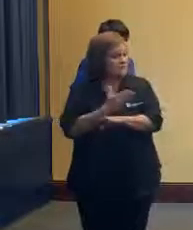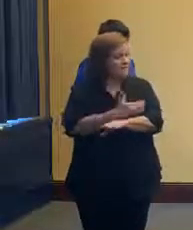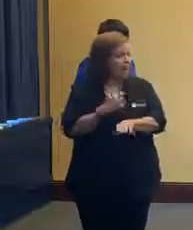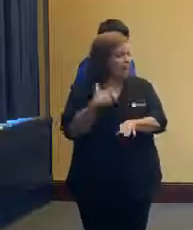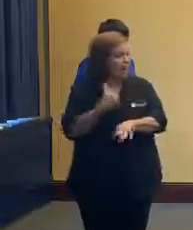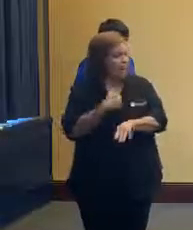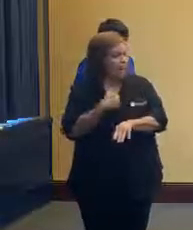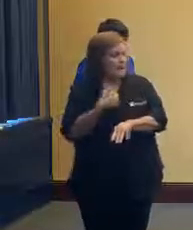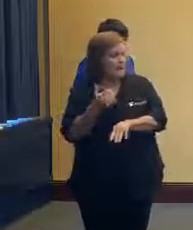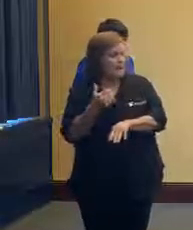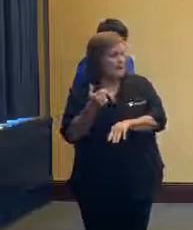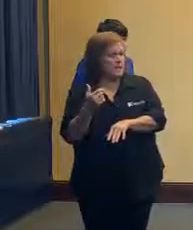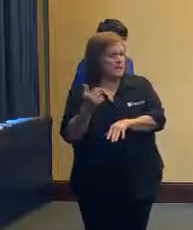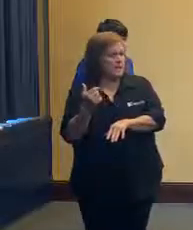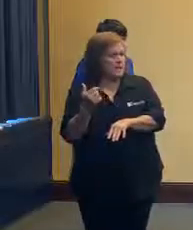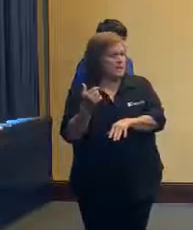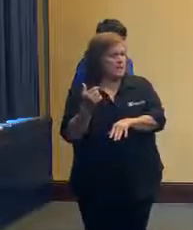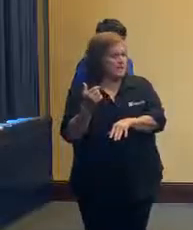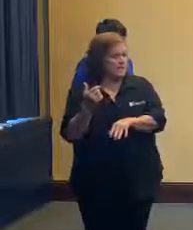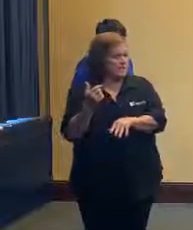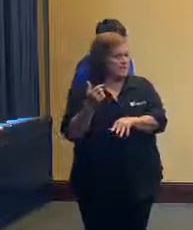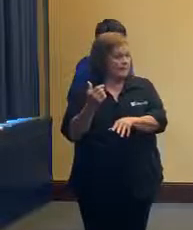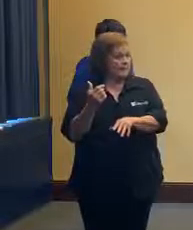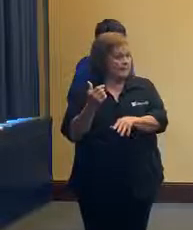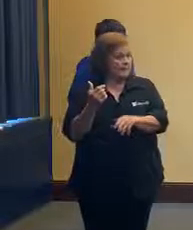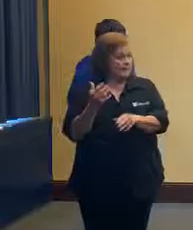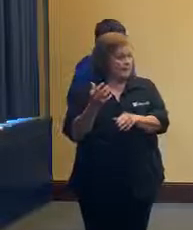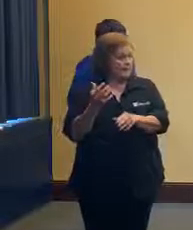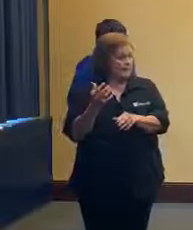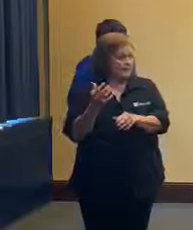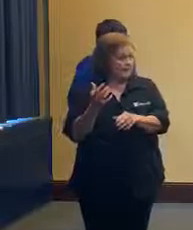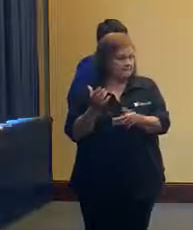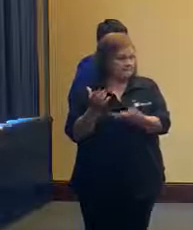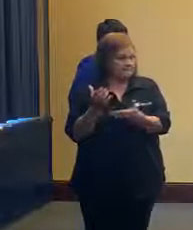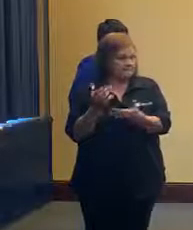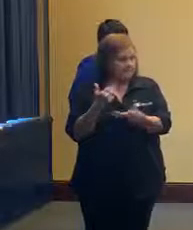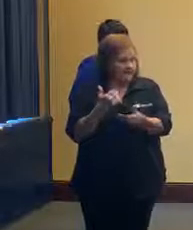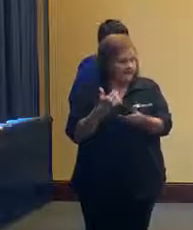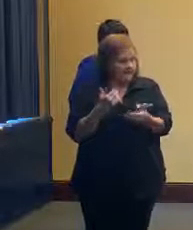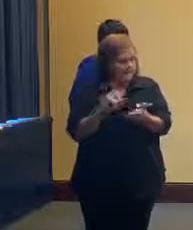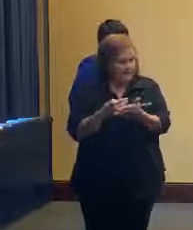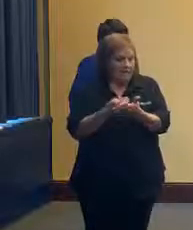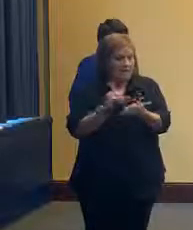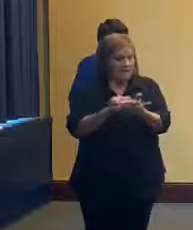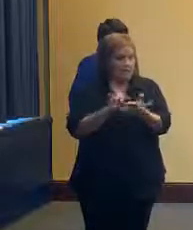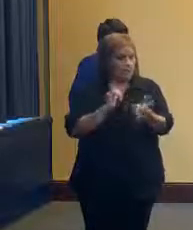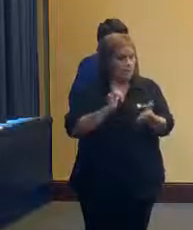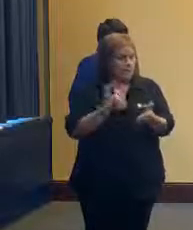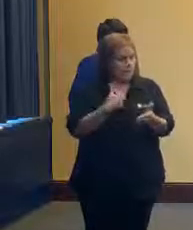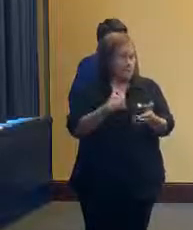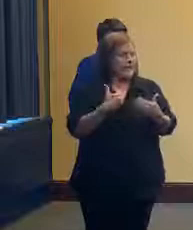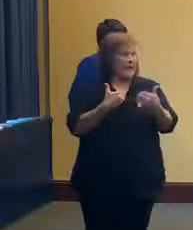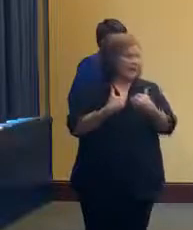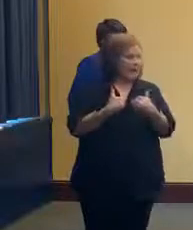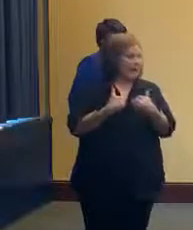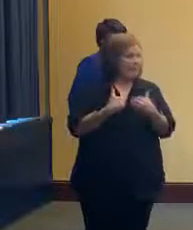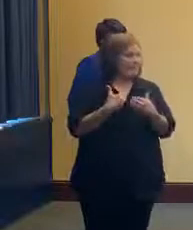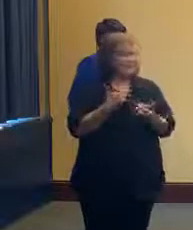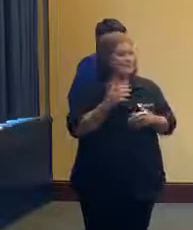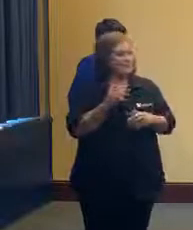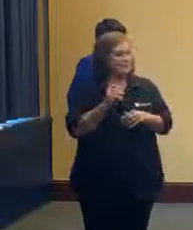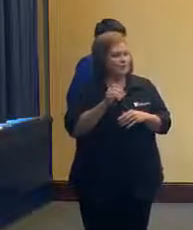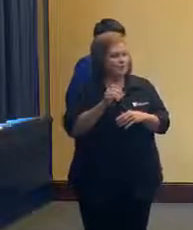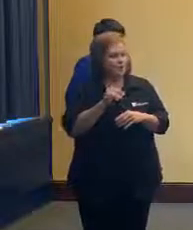back to some of the travel dollars that we had once had, according to that. So it's varied